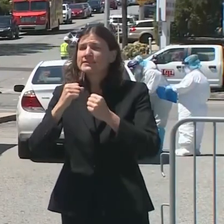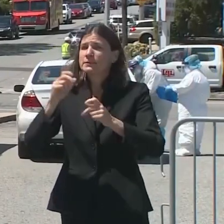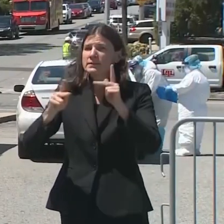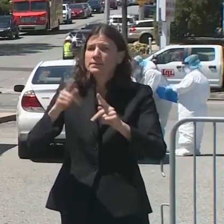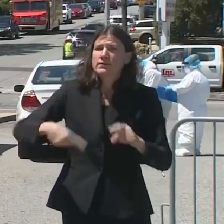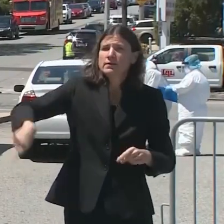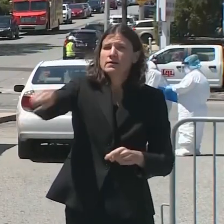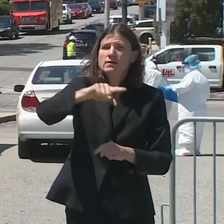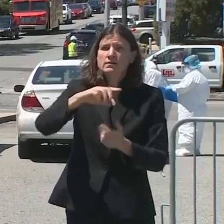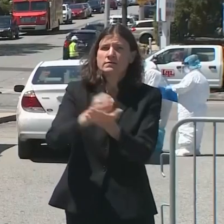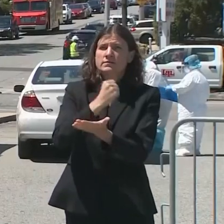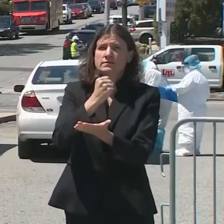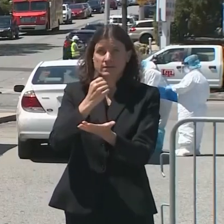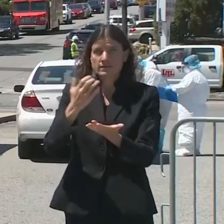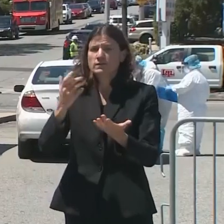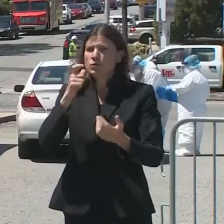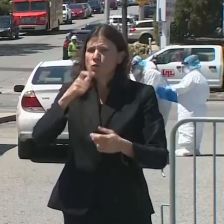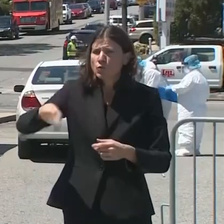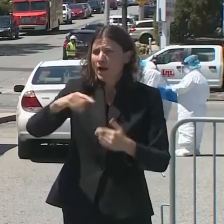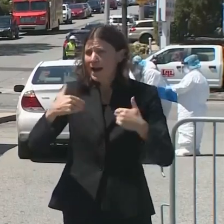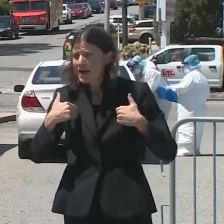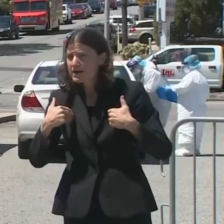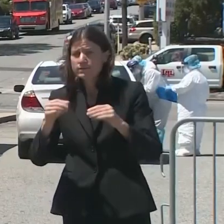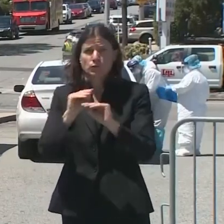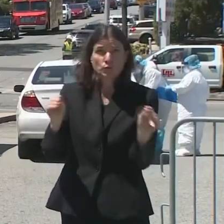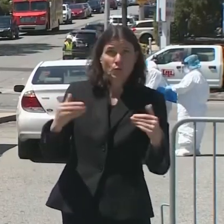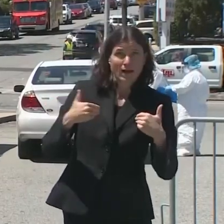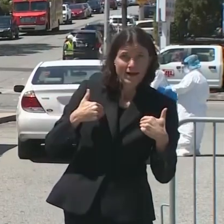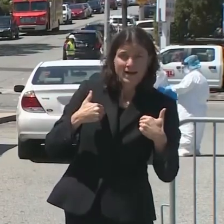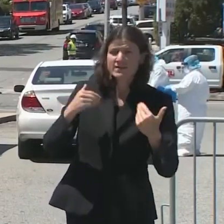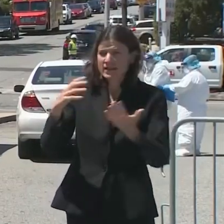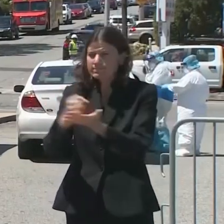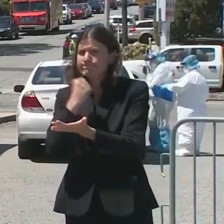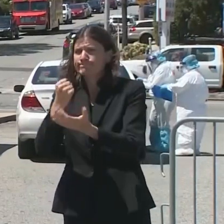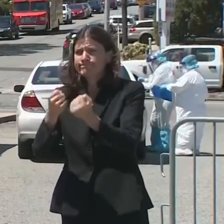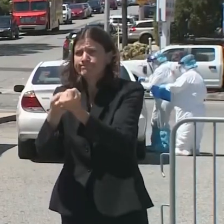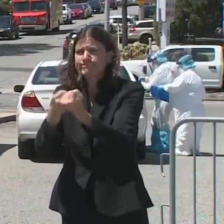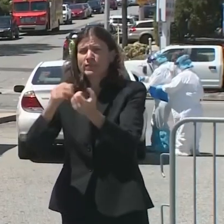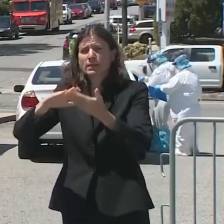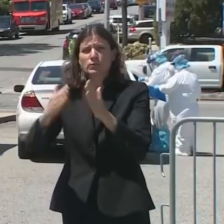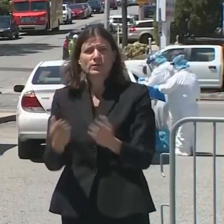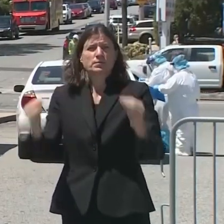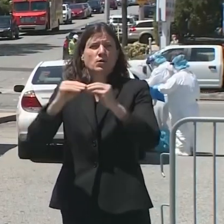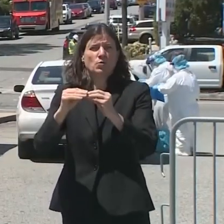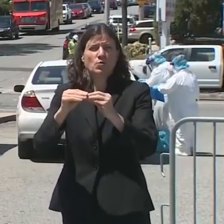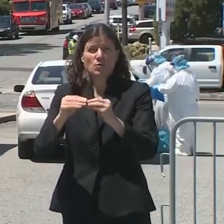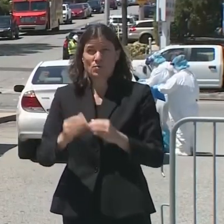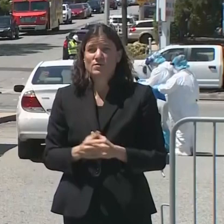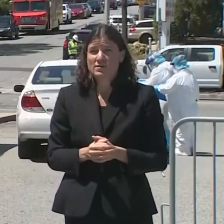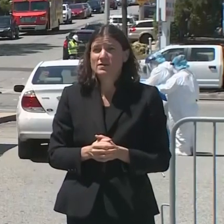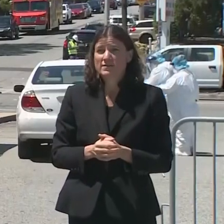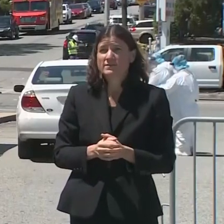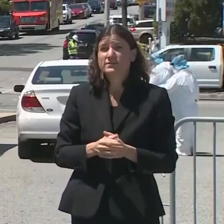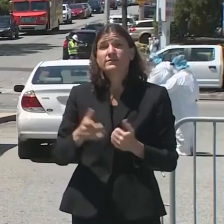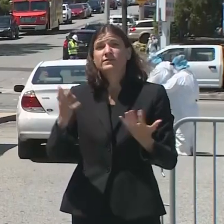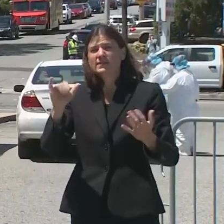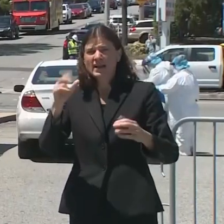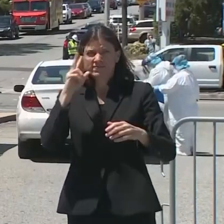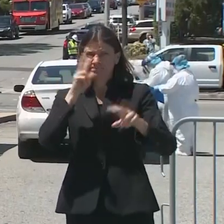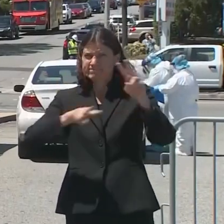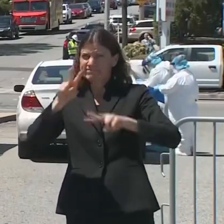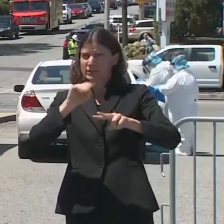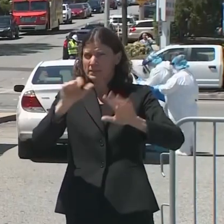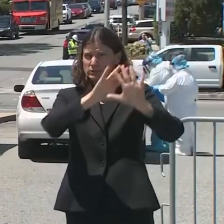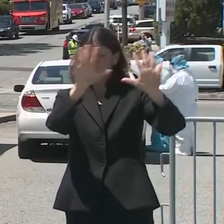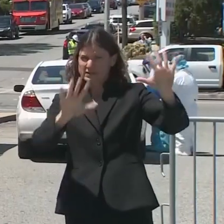to survey what's going on across the Commonwealth, especially as we start to reopen. Our mobile testing program